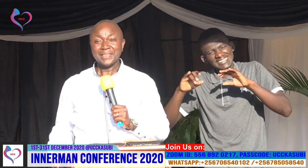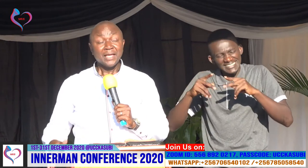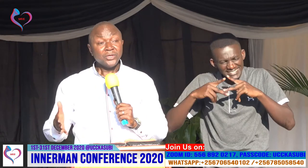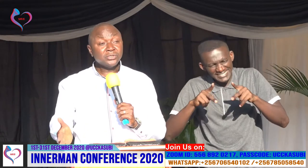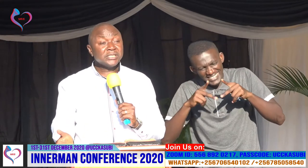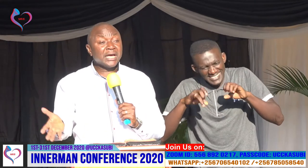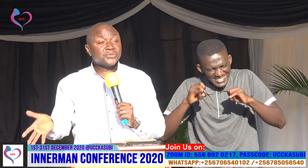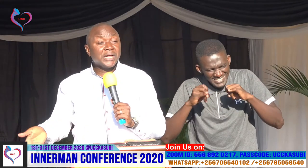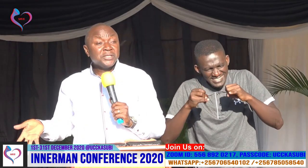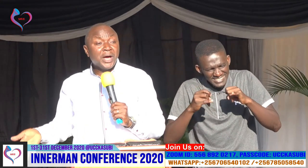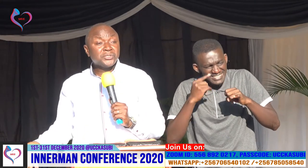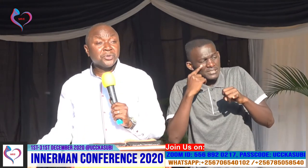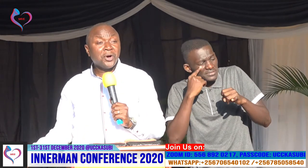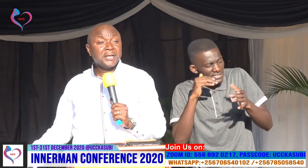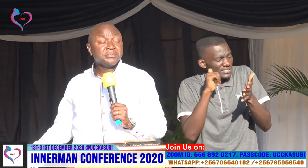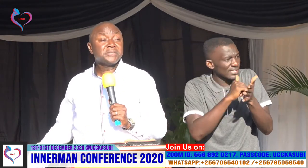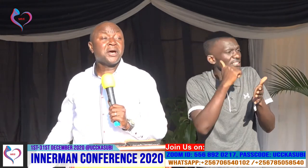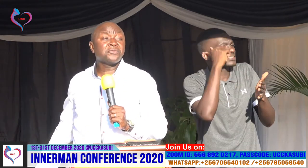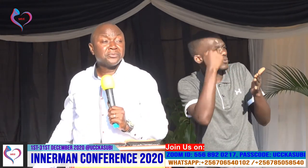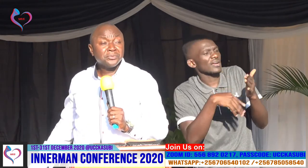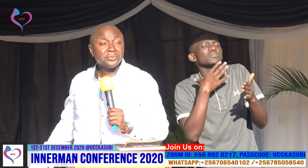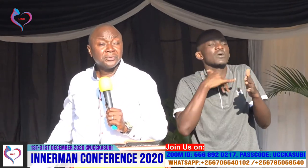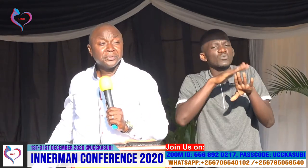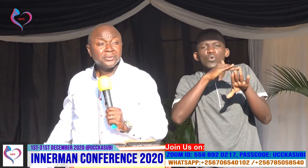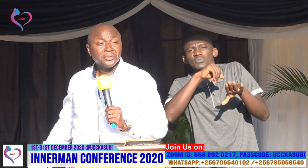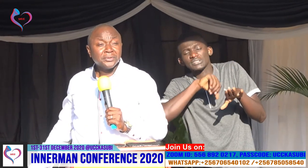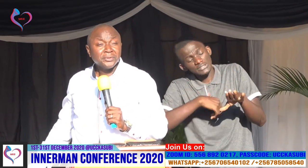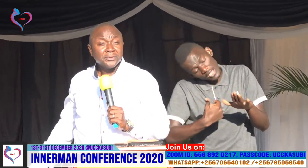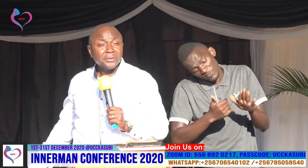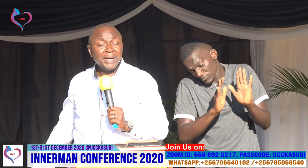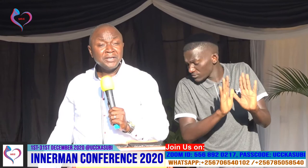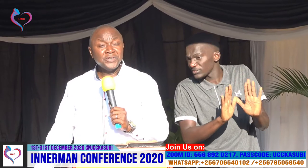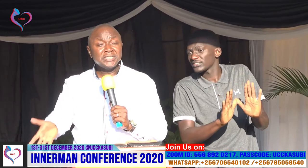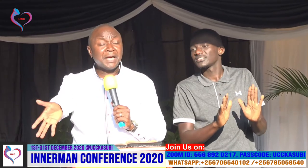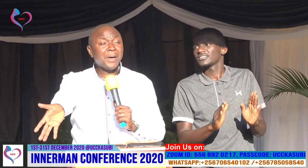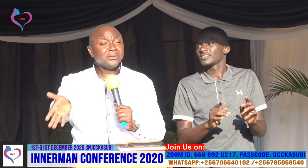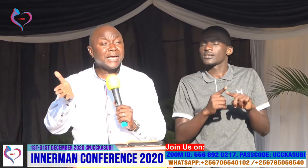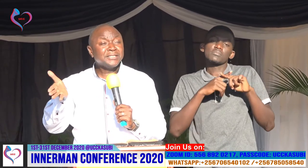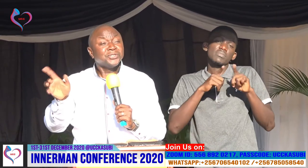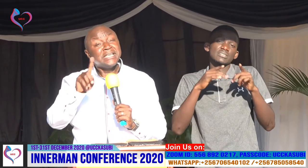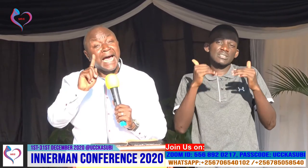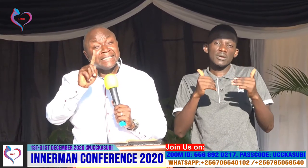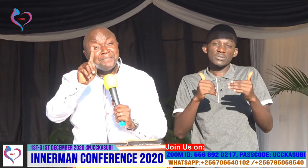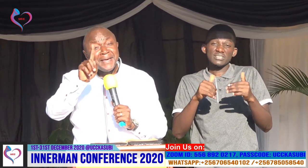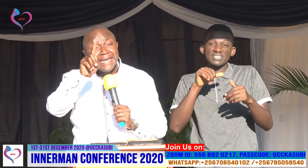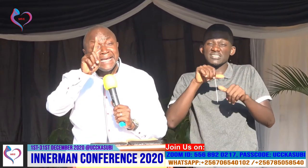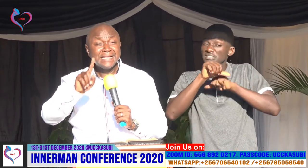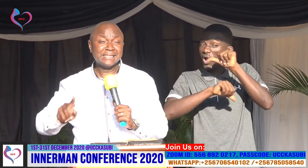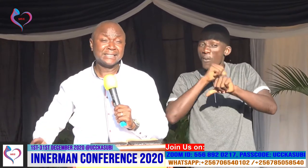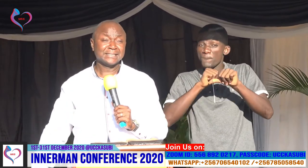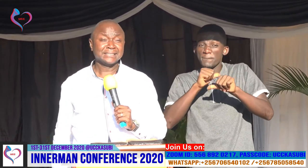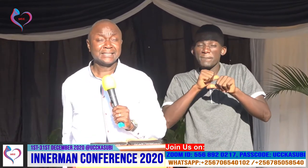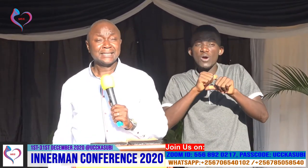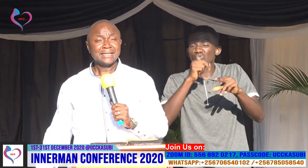You see, that's what he wants to call himself. But if it is about titles, he has